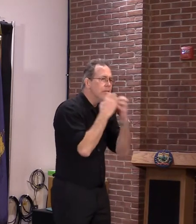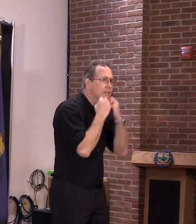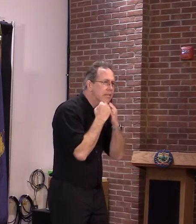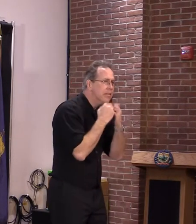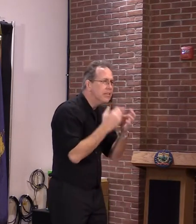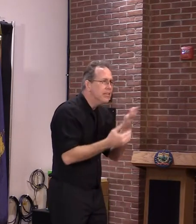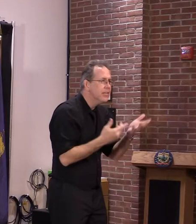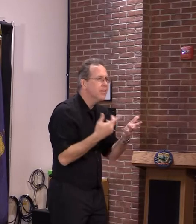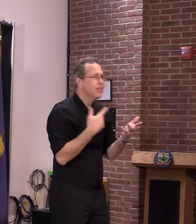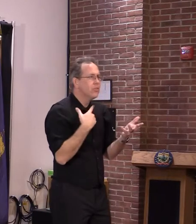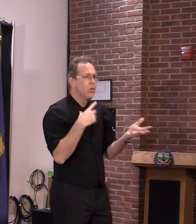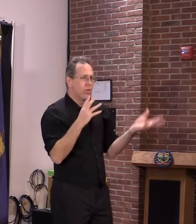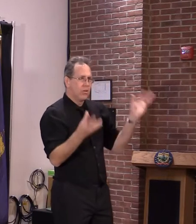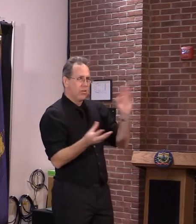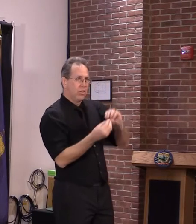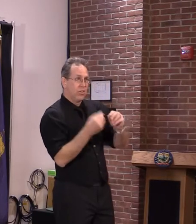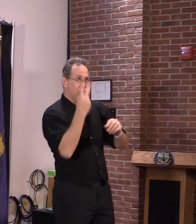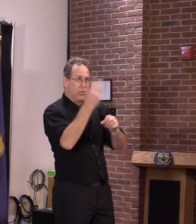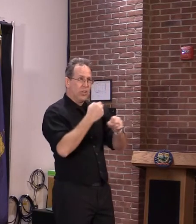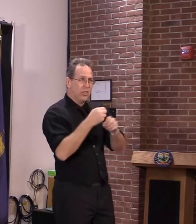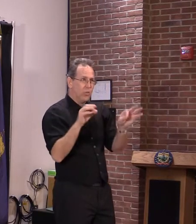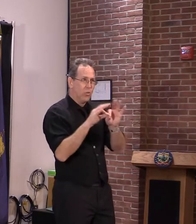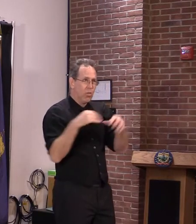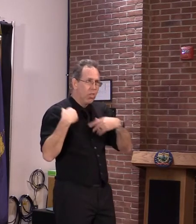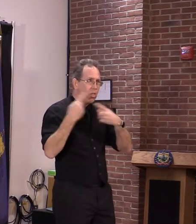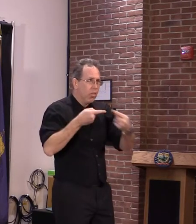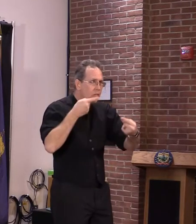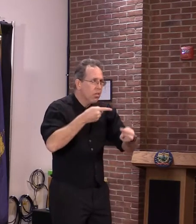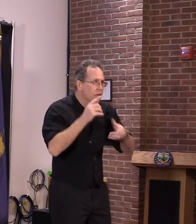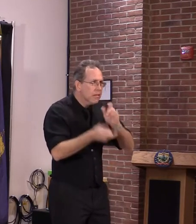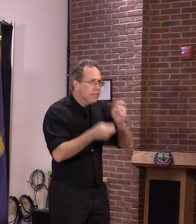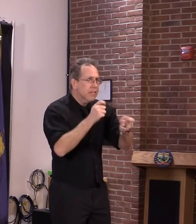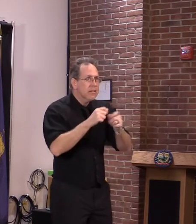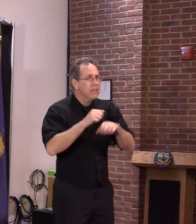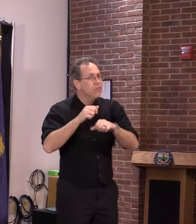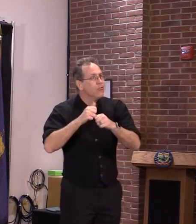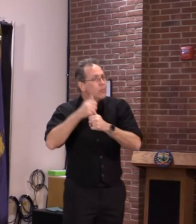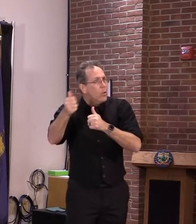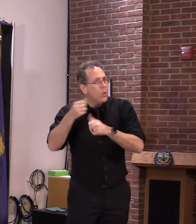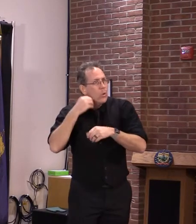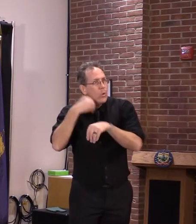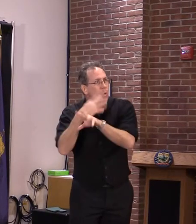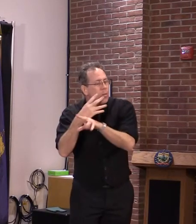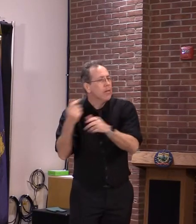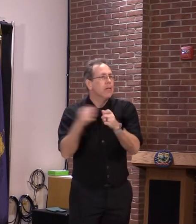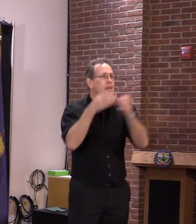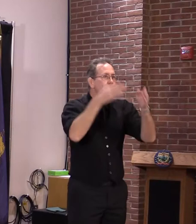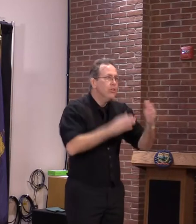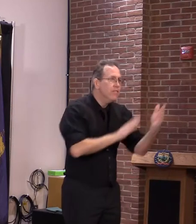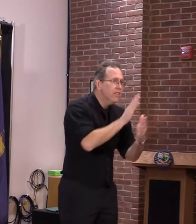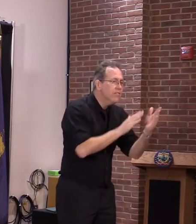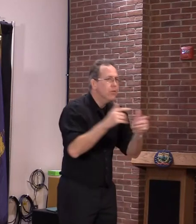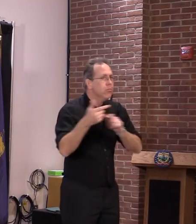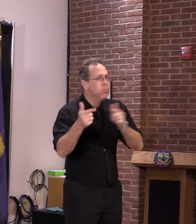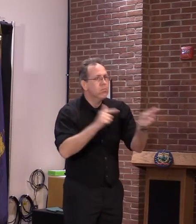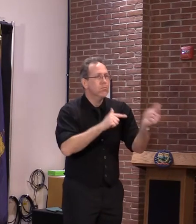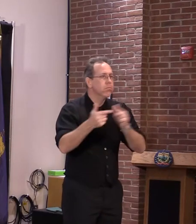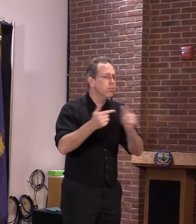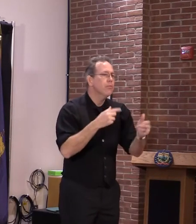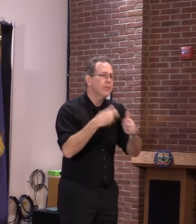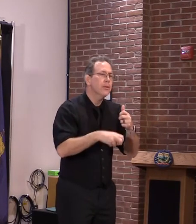it's been accumulating for the last 2 years. So there is some sense of urgency that we do our best to keep schools open and keep kids in school as best we